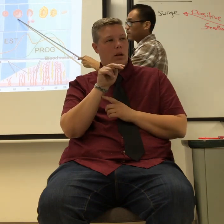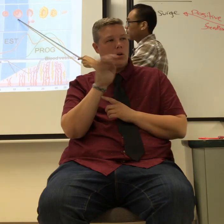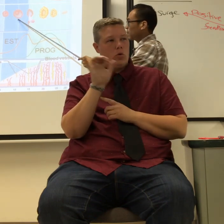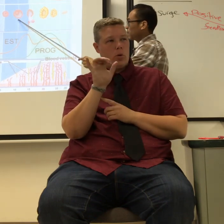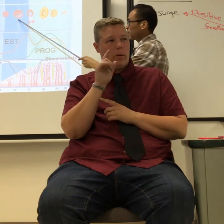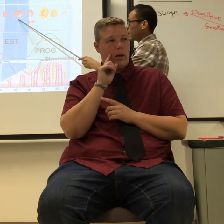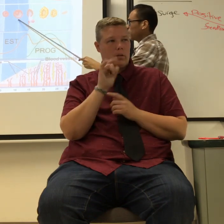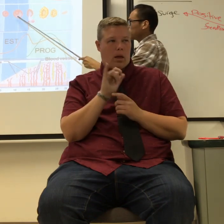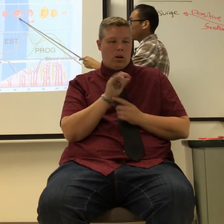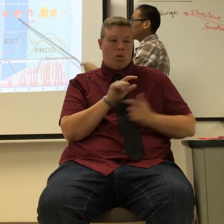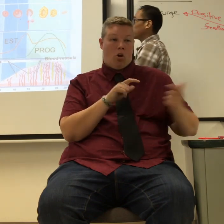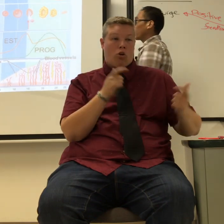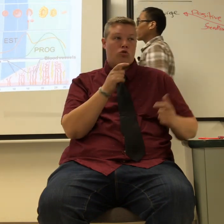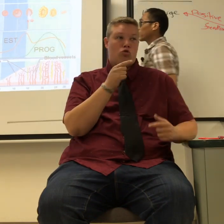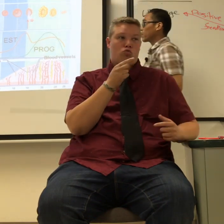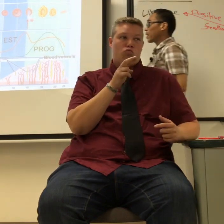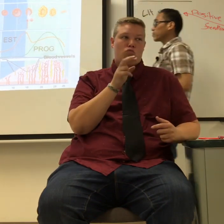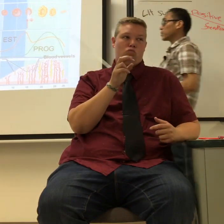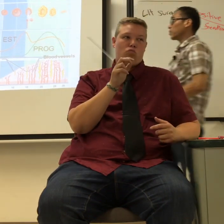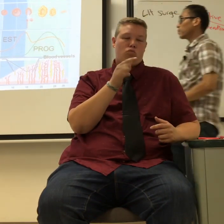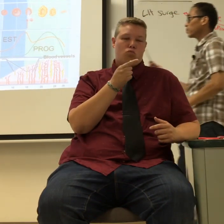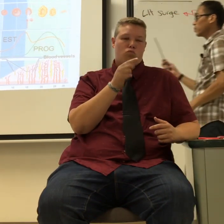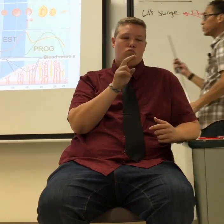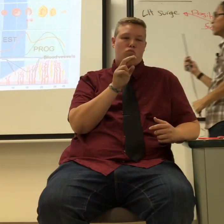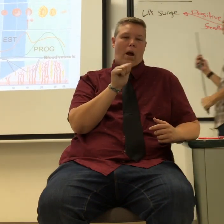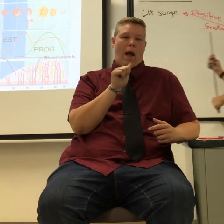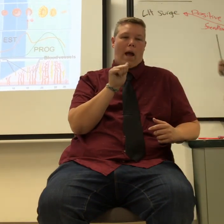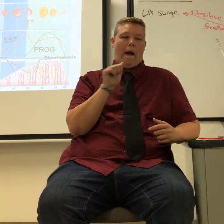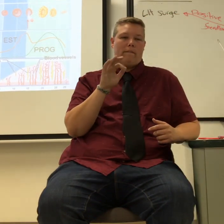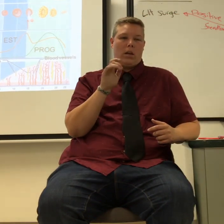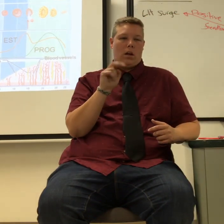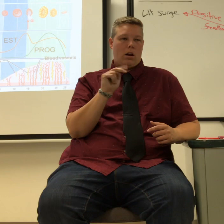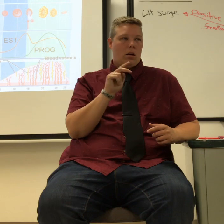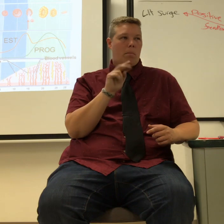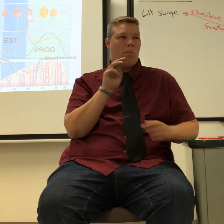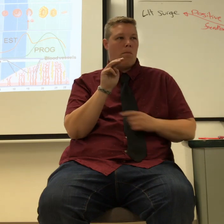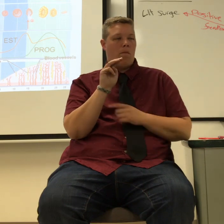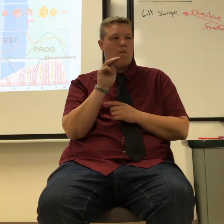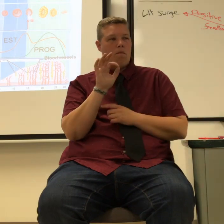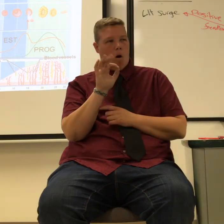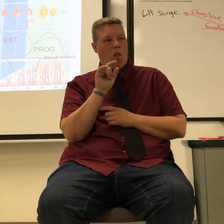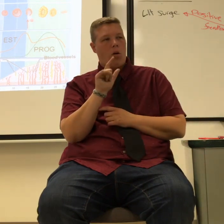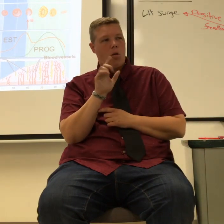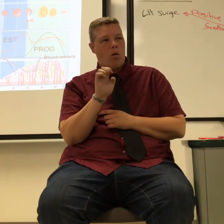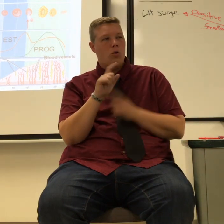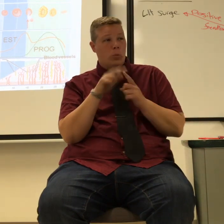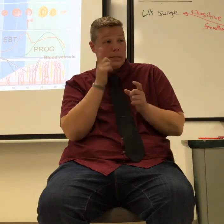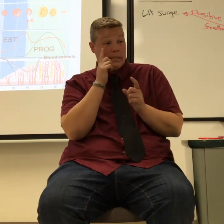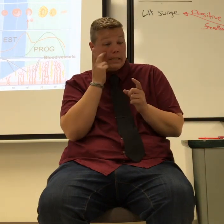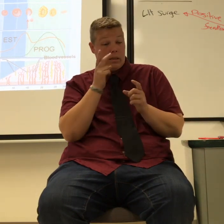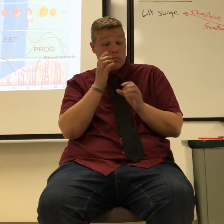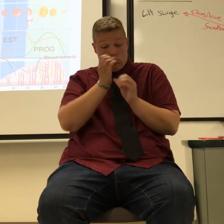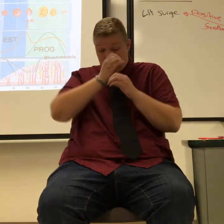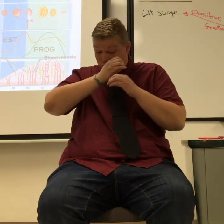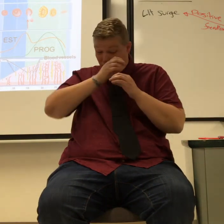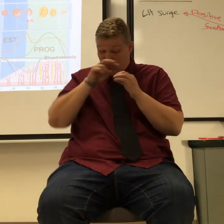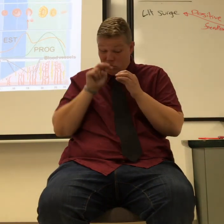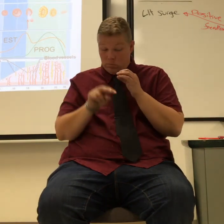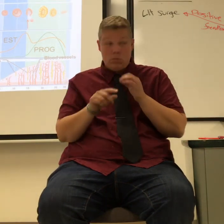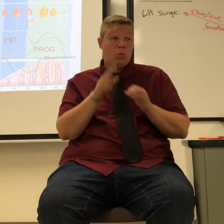follicle. And you saw how big they were under the microscope. You can see them under a low magnification. So the LH surge